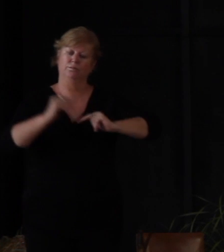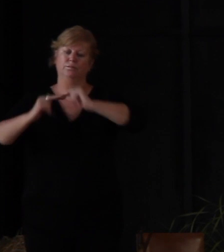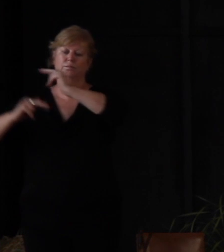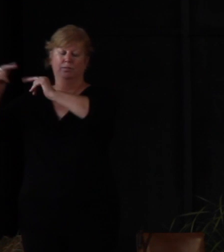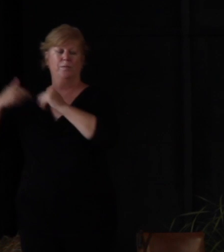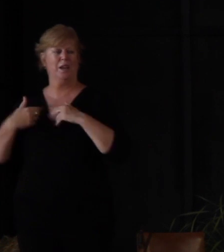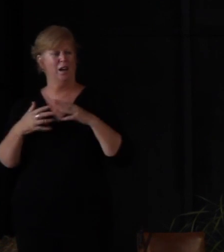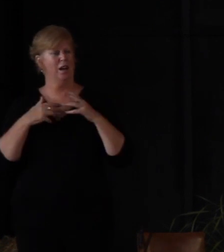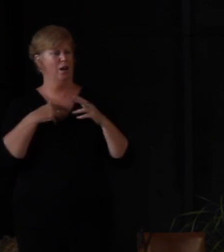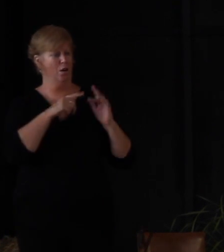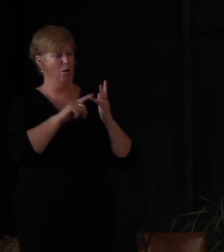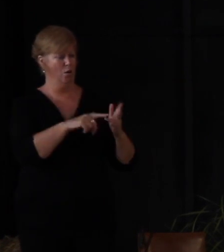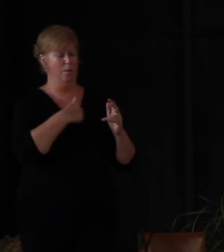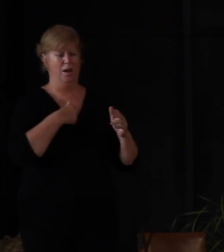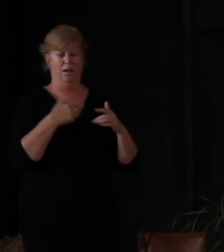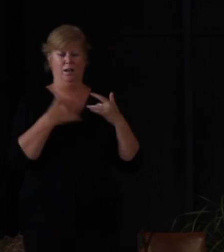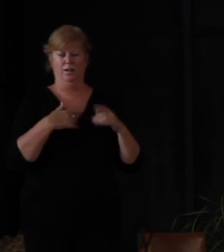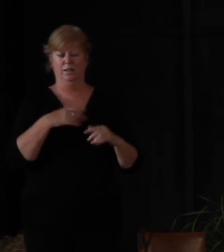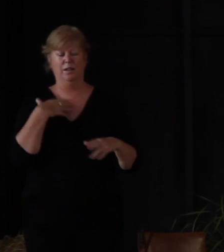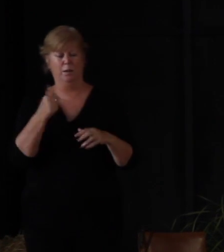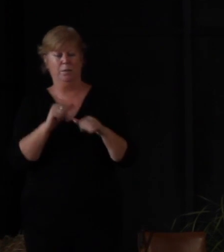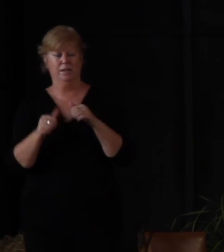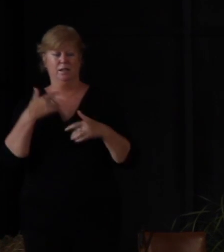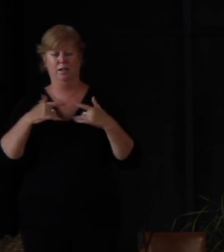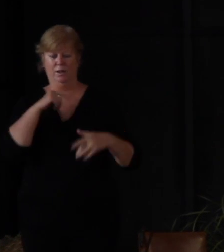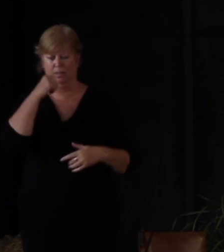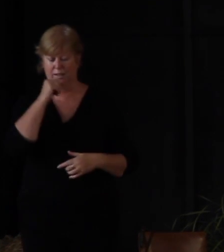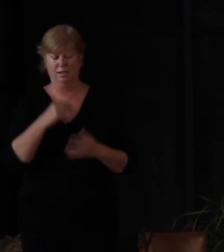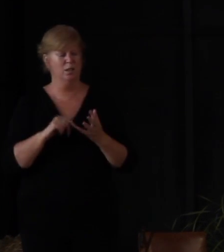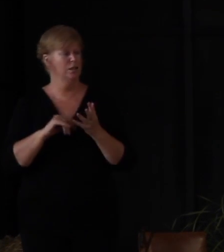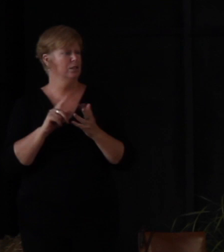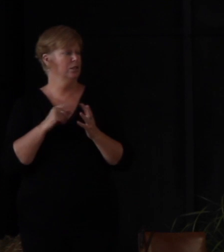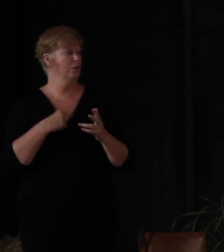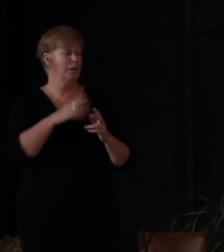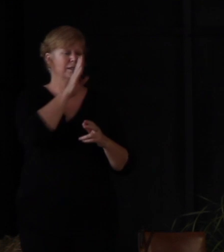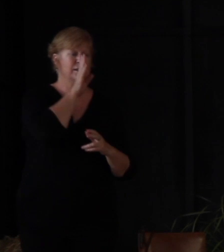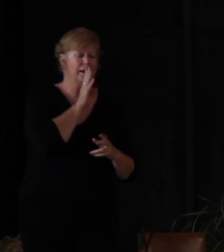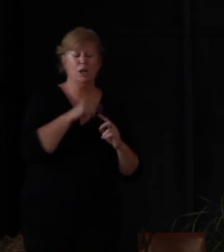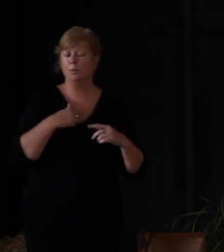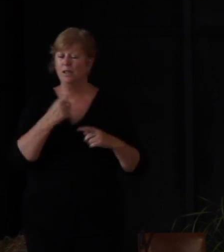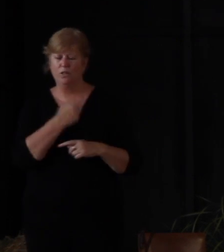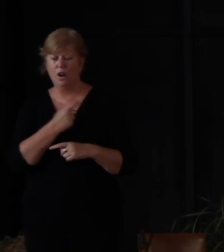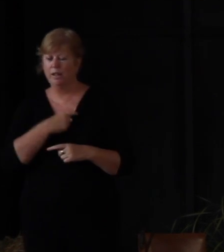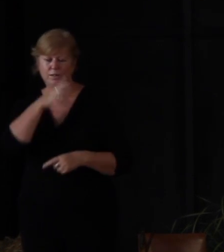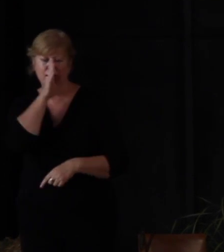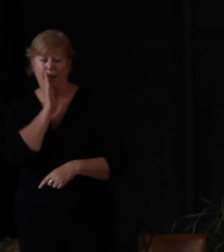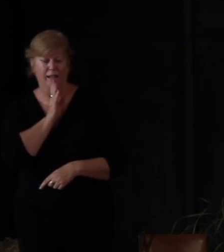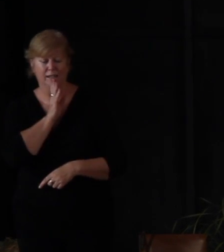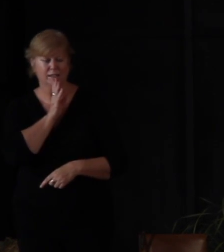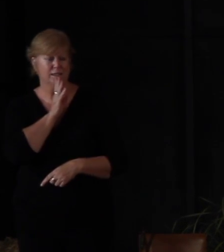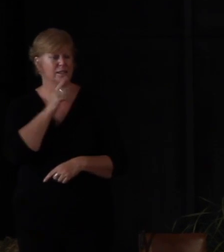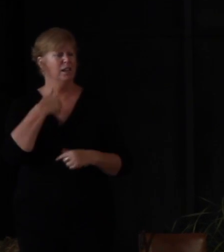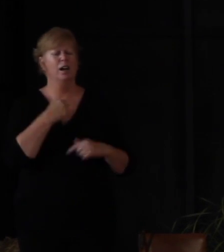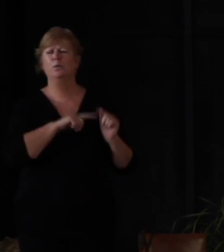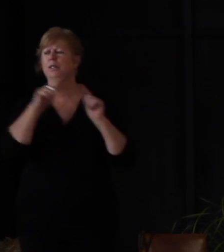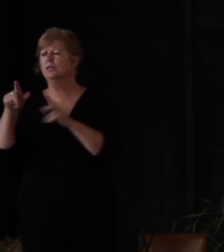I owe my life to live the best life I can. So I do my sadness. Don't be afraid of sadness. I went